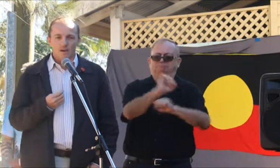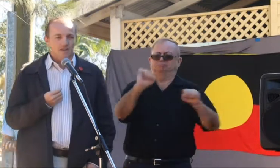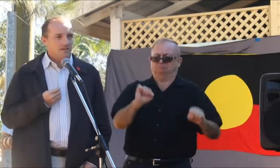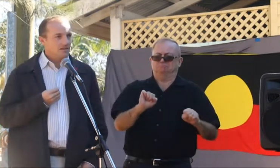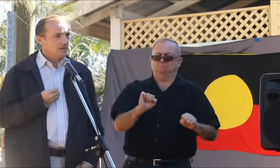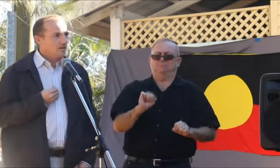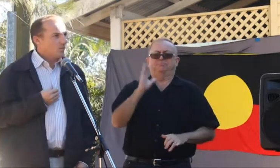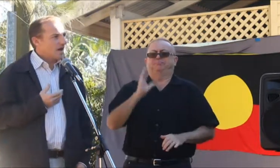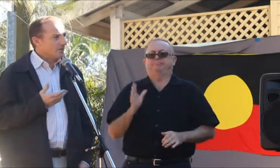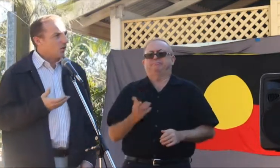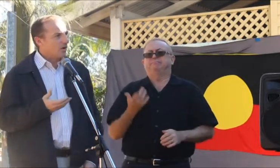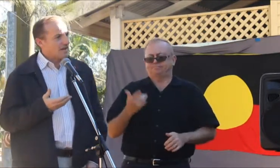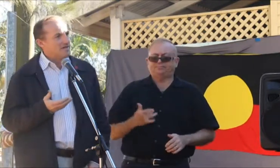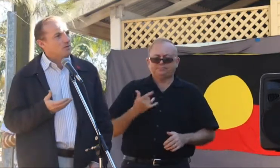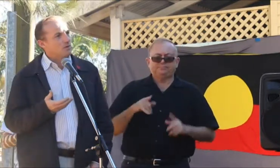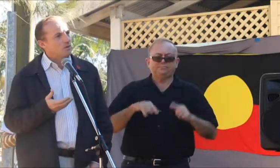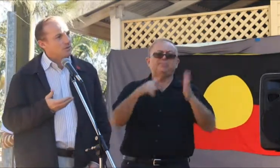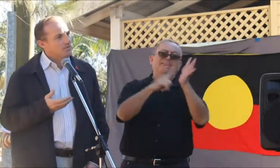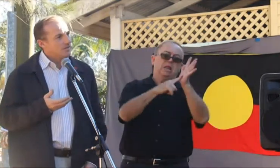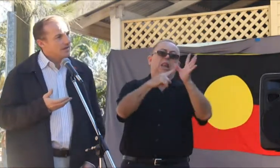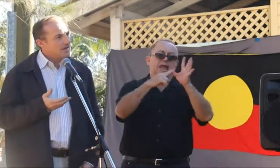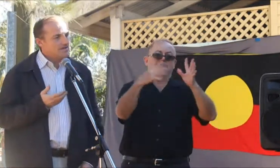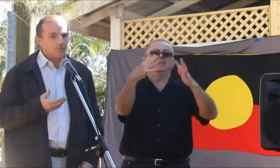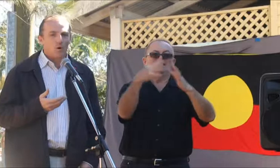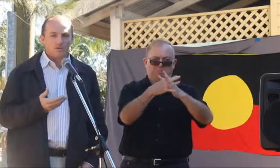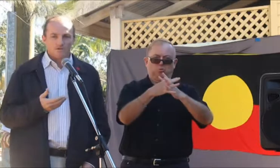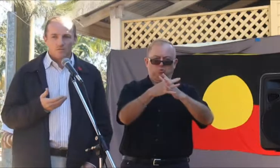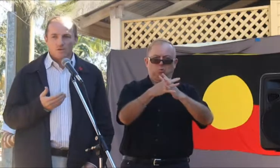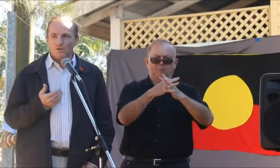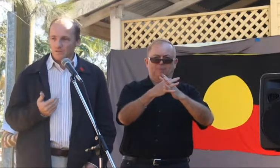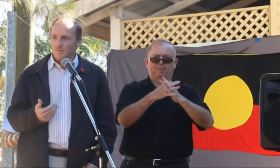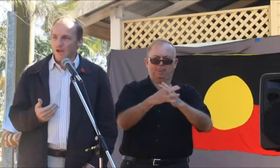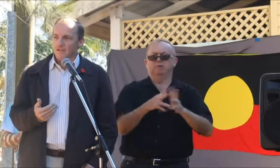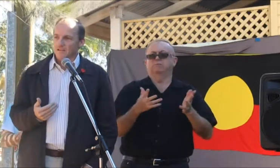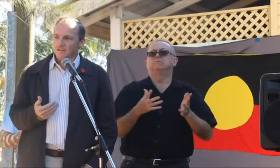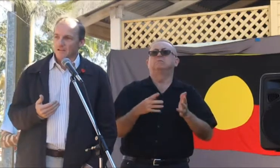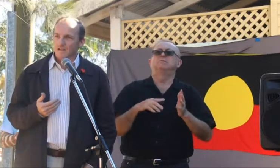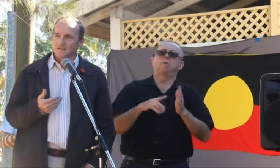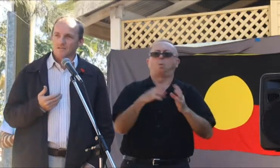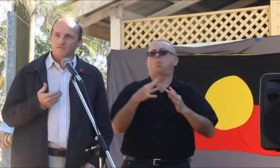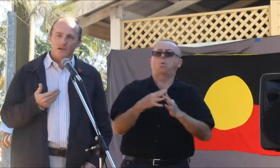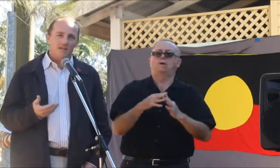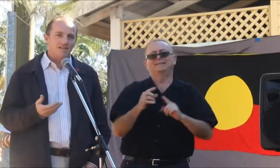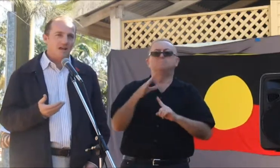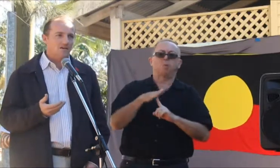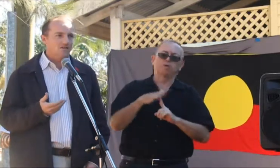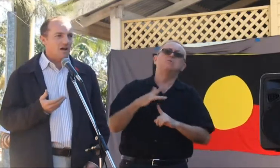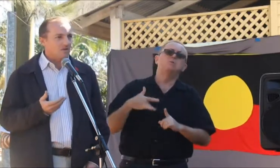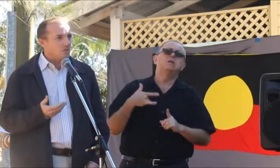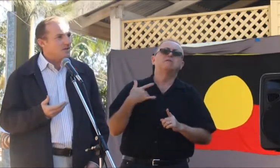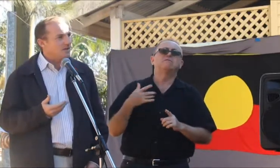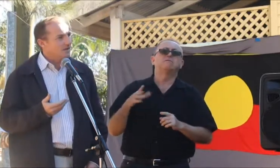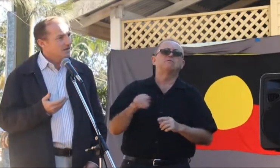country where we have law, LAW law. It's important, we all live by it, it regulates